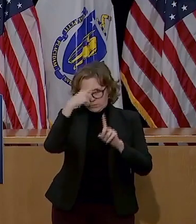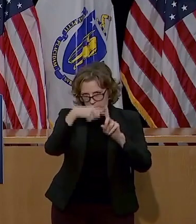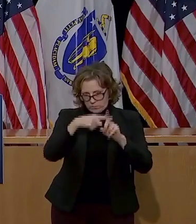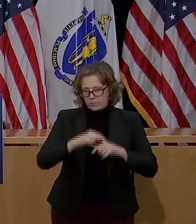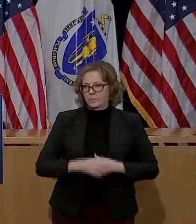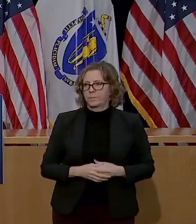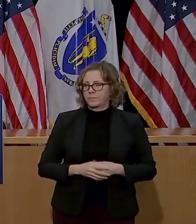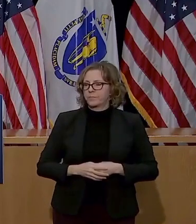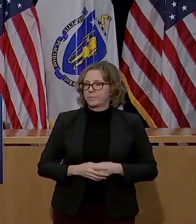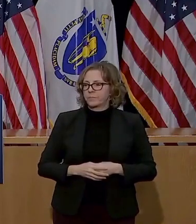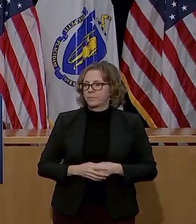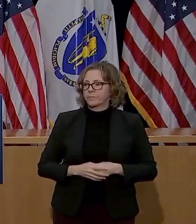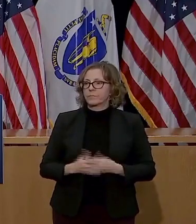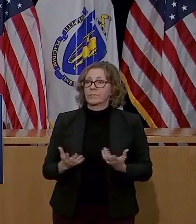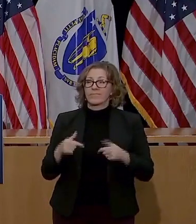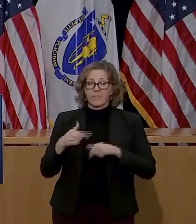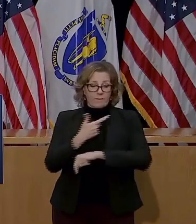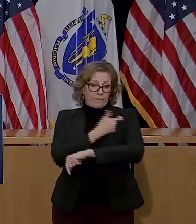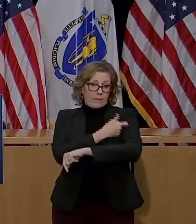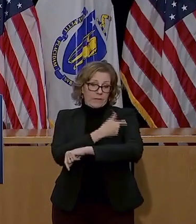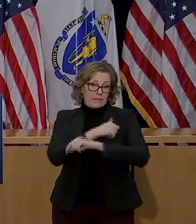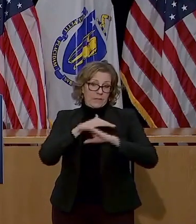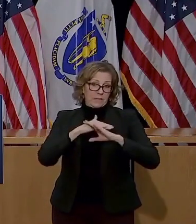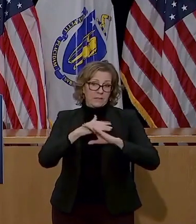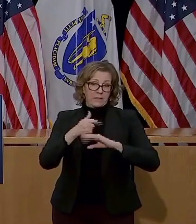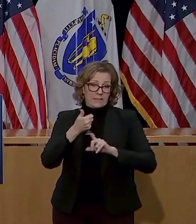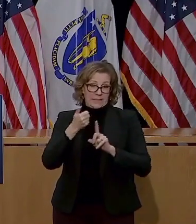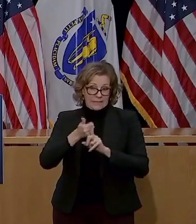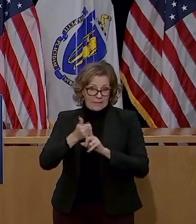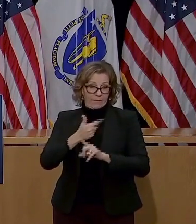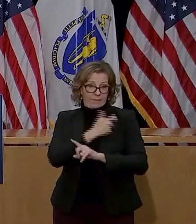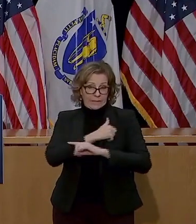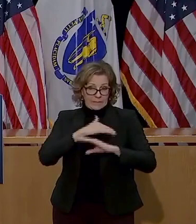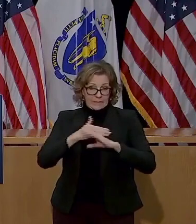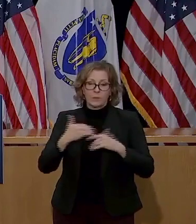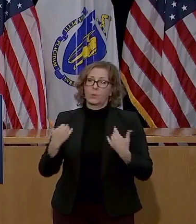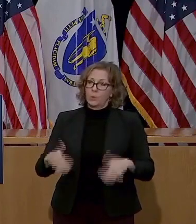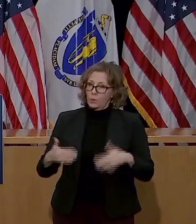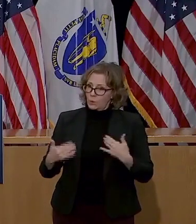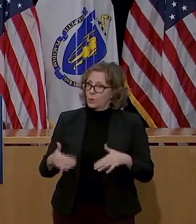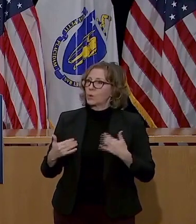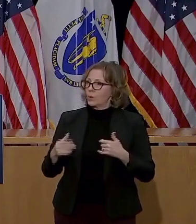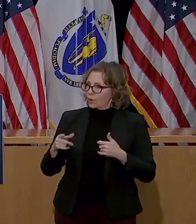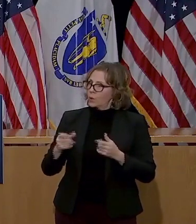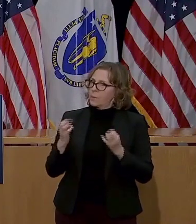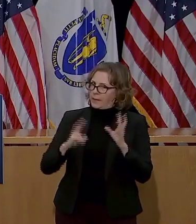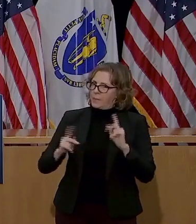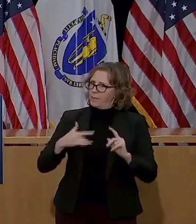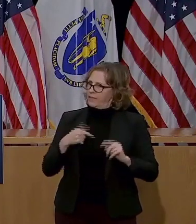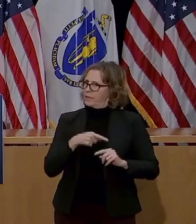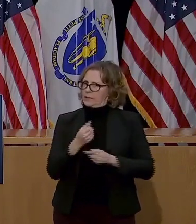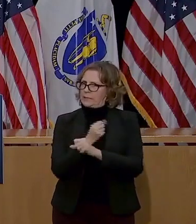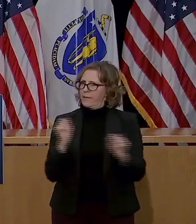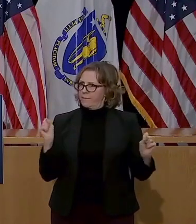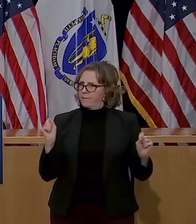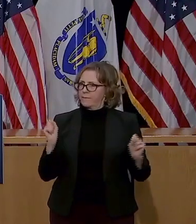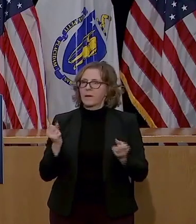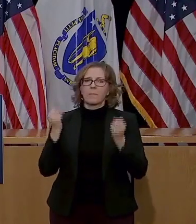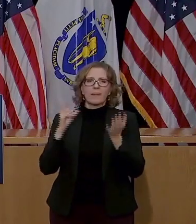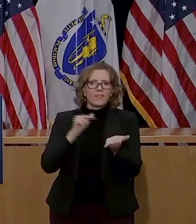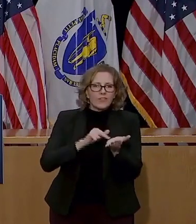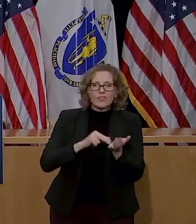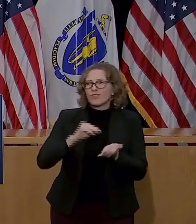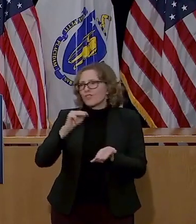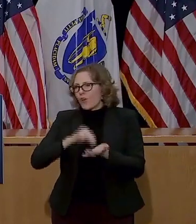all other vaccines, and millions of doctors, nurses, and medical workers have gotten their shots. So we want to make sure